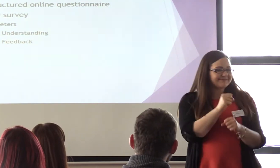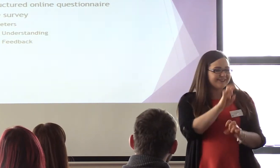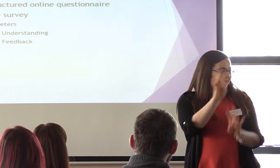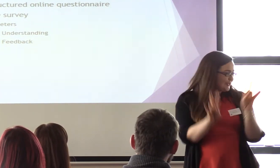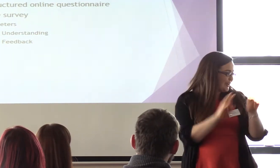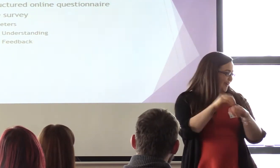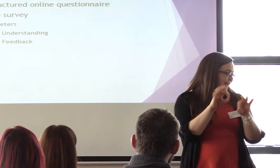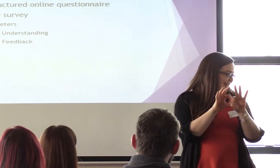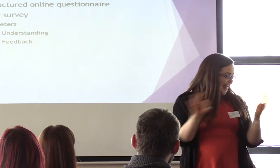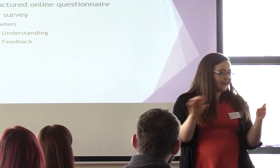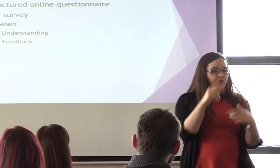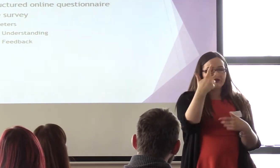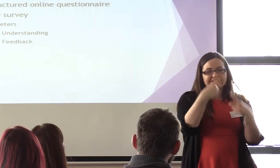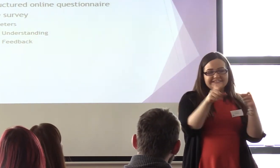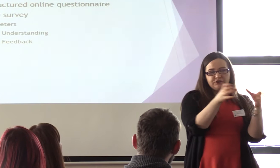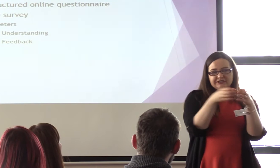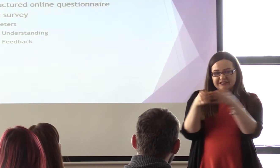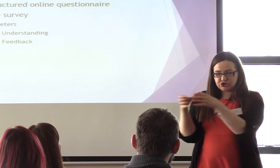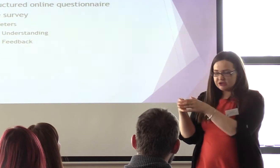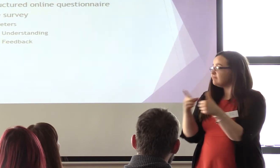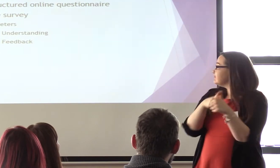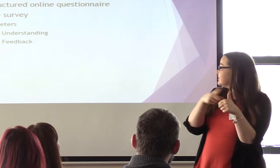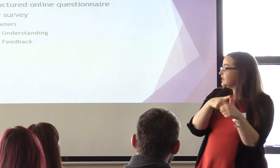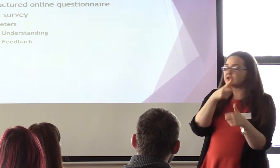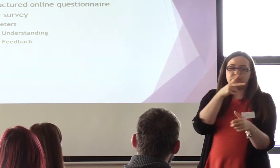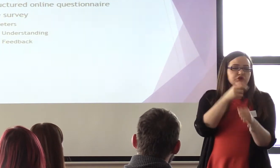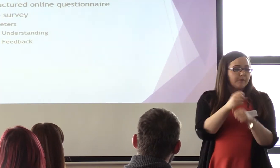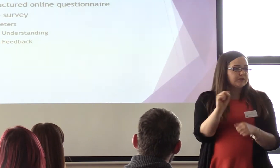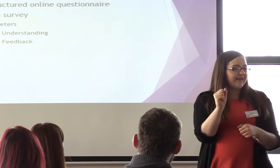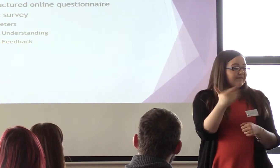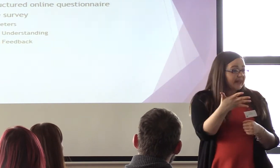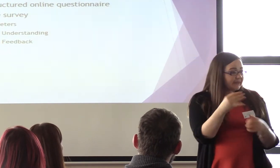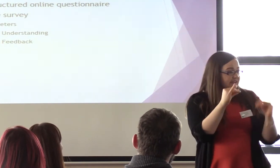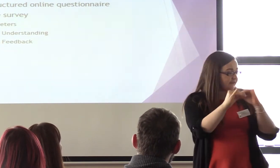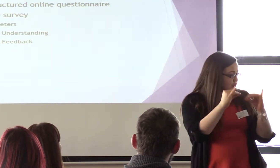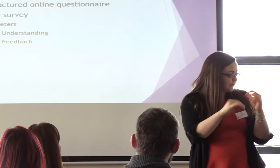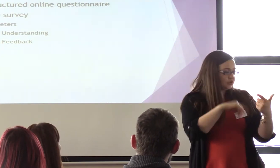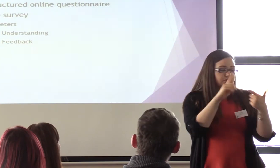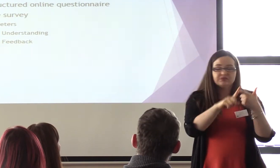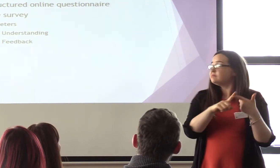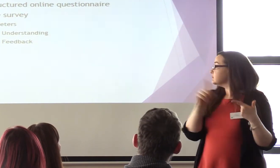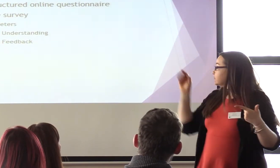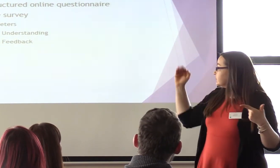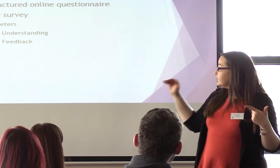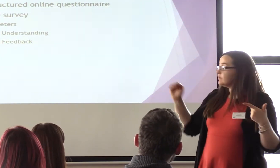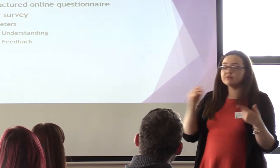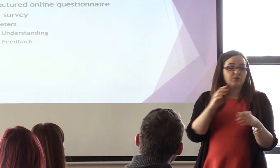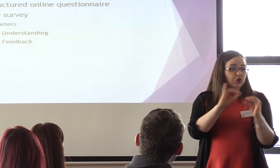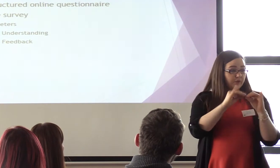questionnaire used online, and there were 3 different sections. We talked about availability